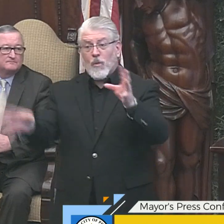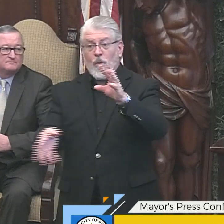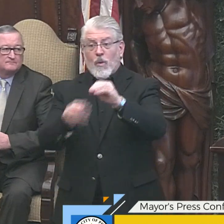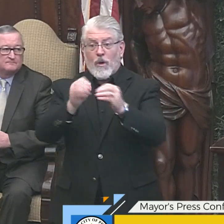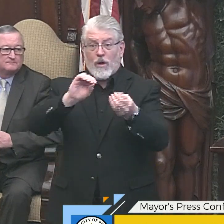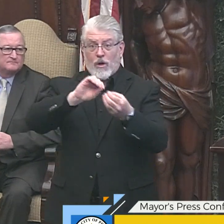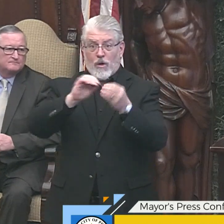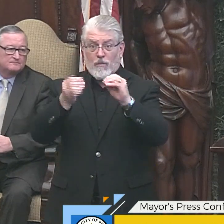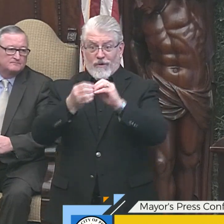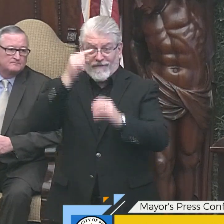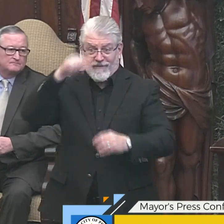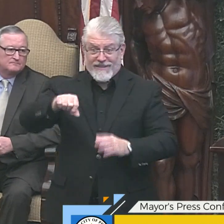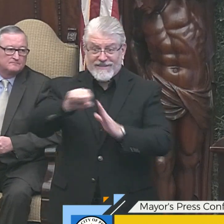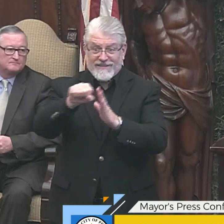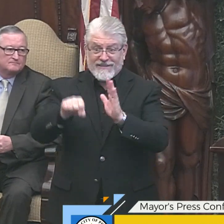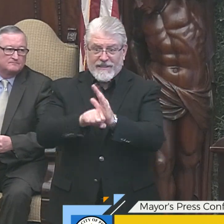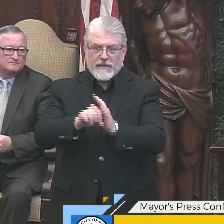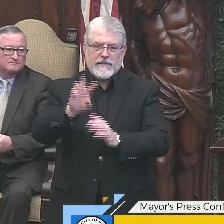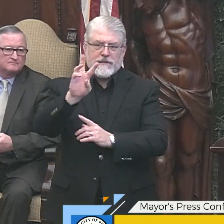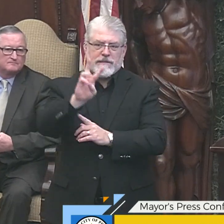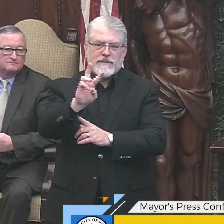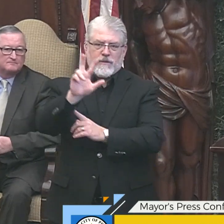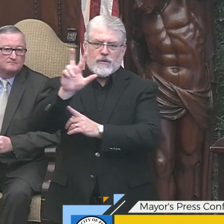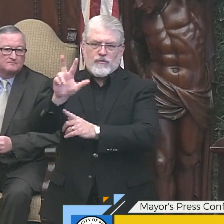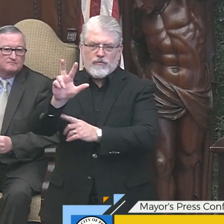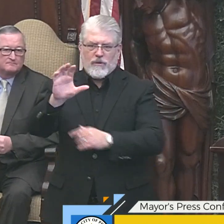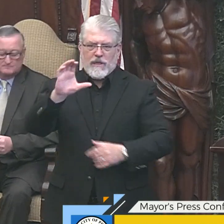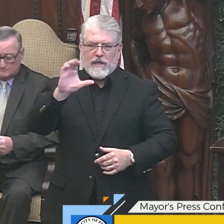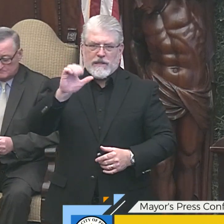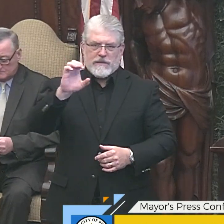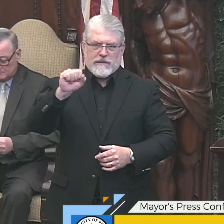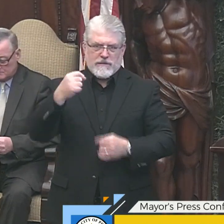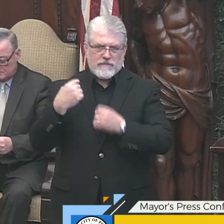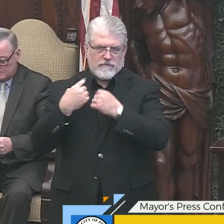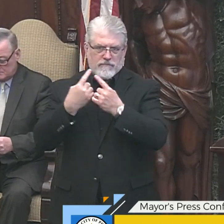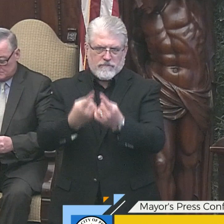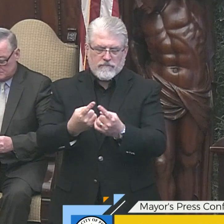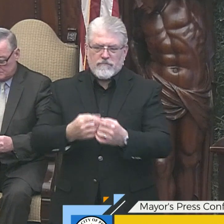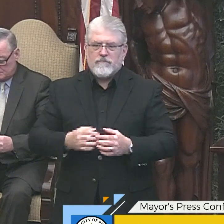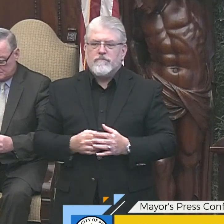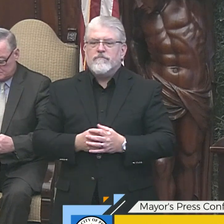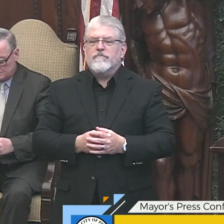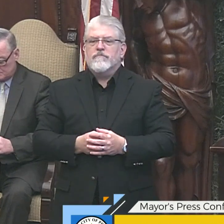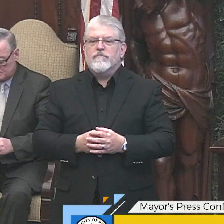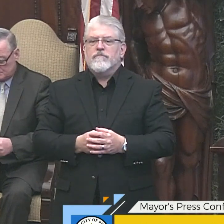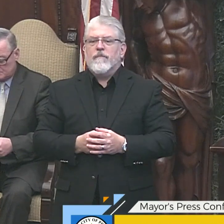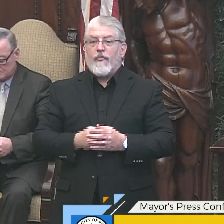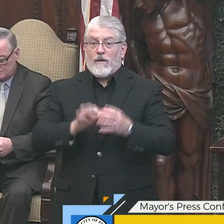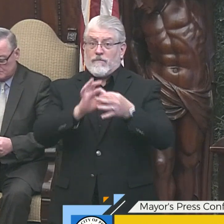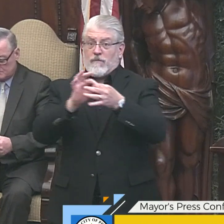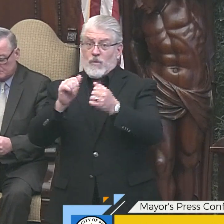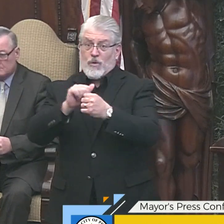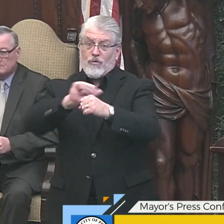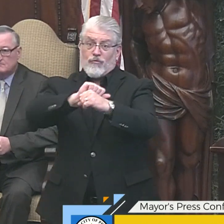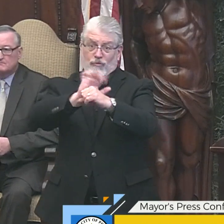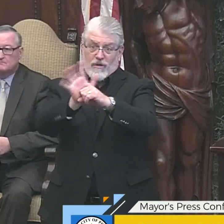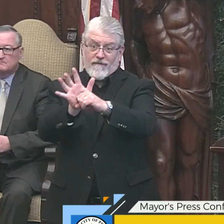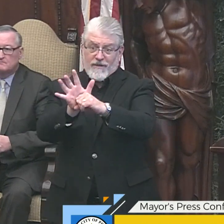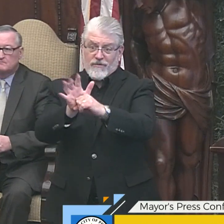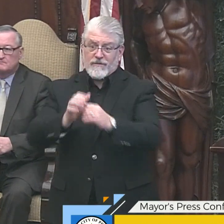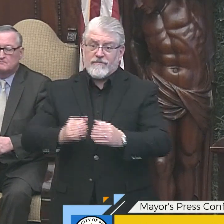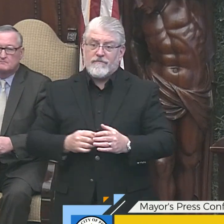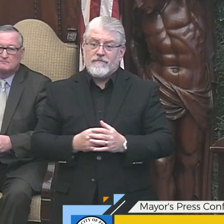of 63 cases of COVID-19 coronavirus identified in the state, of which 30 were from Montgomery